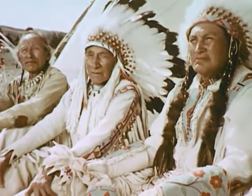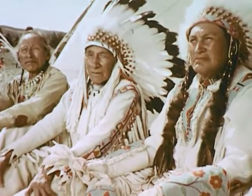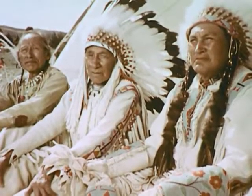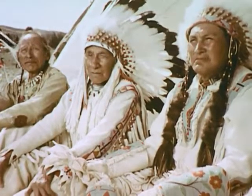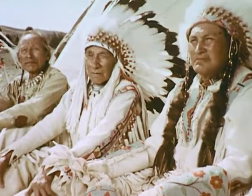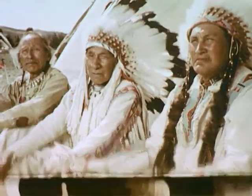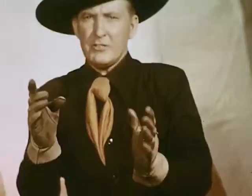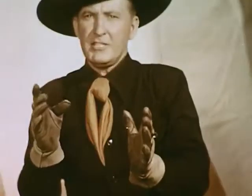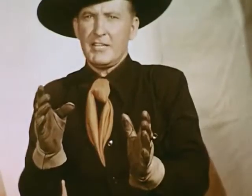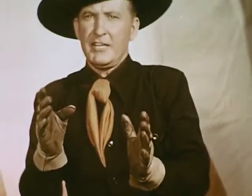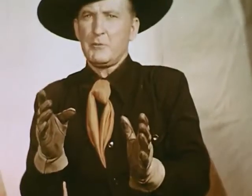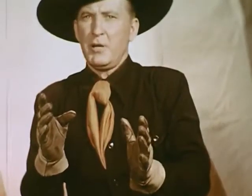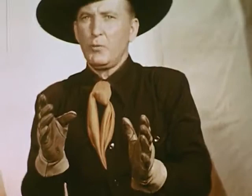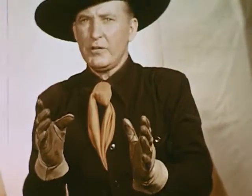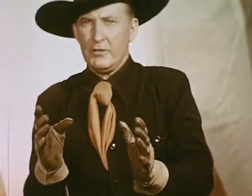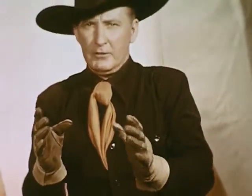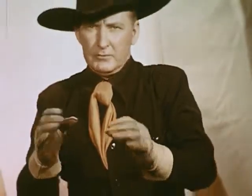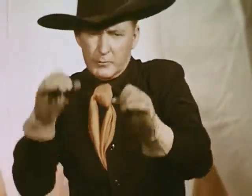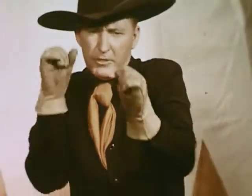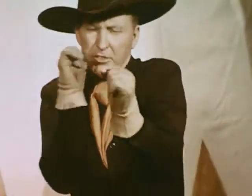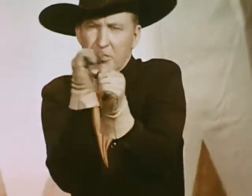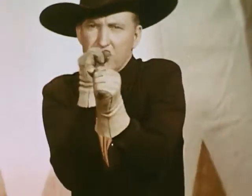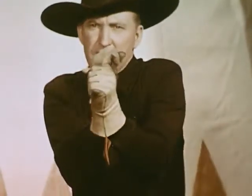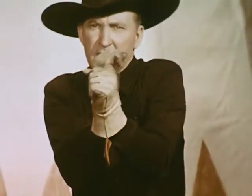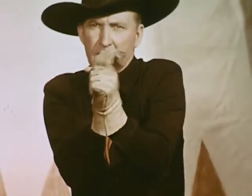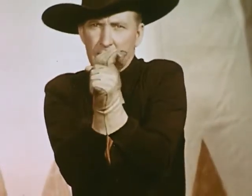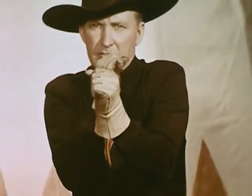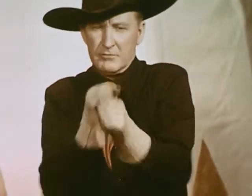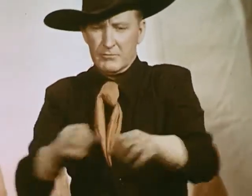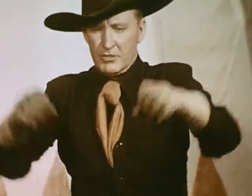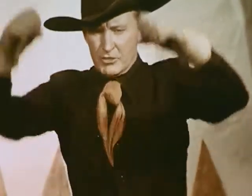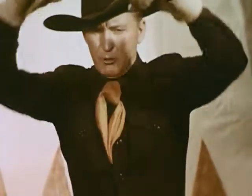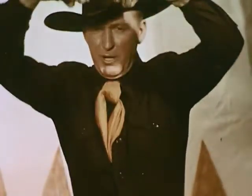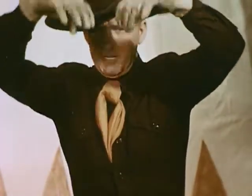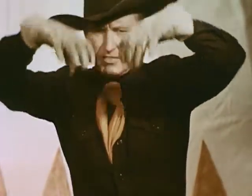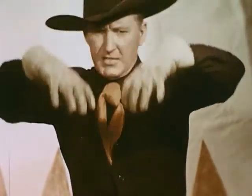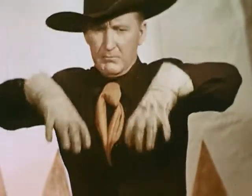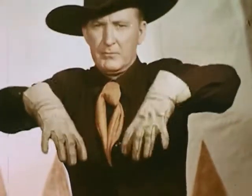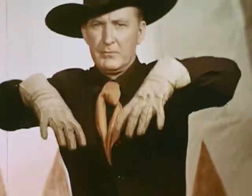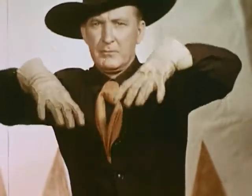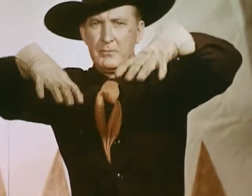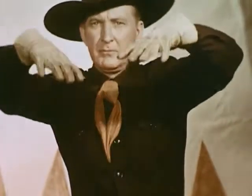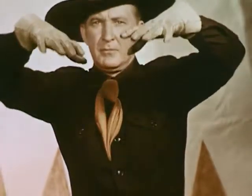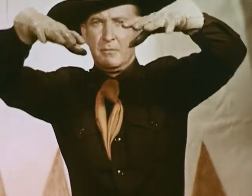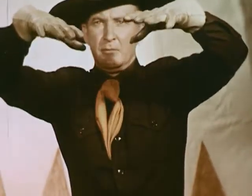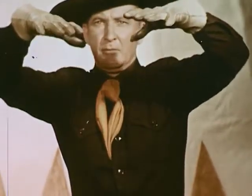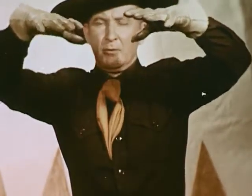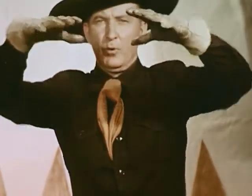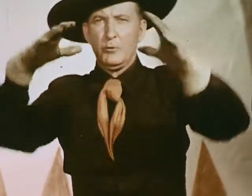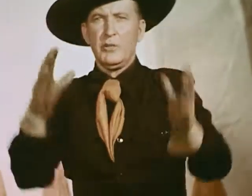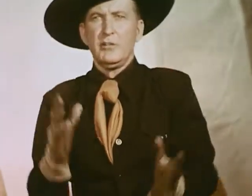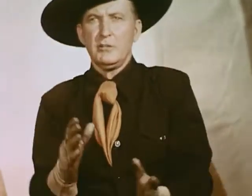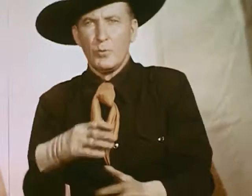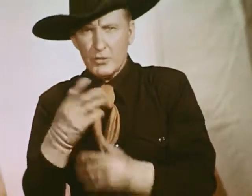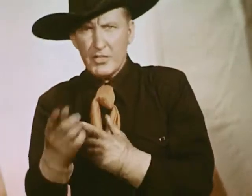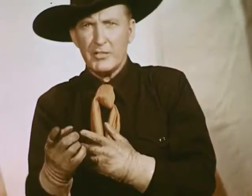Then one year, now year is indicated by winter. Winter congealed. The snow piles up. One winter, one